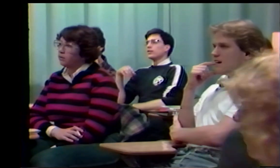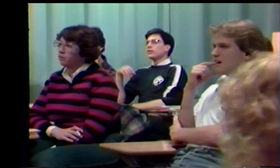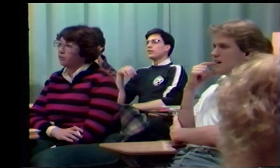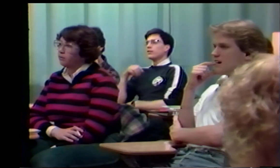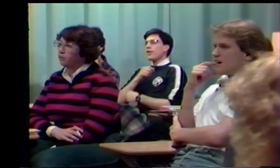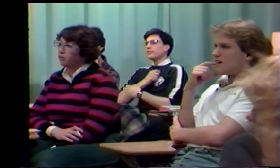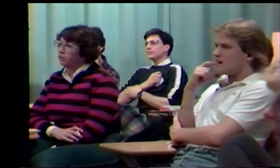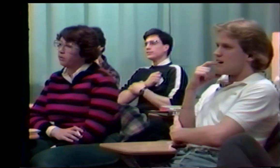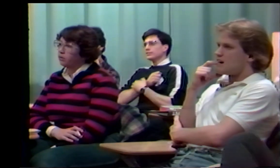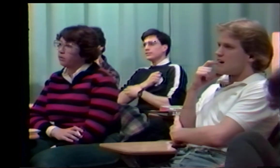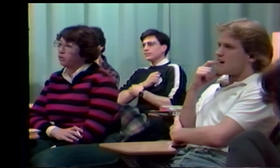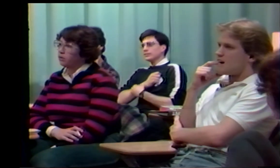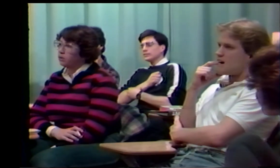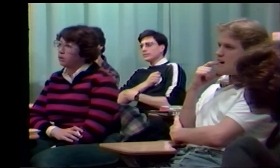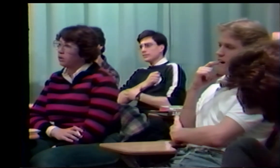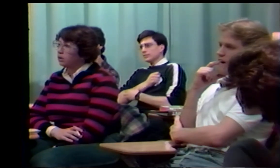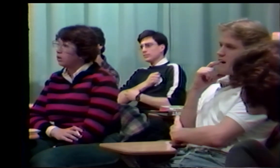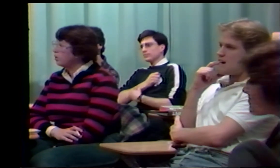Communication breakdown.